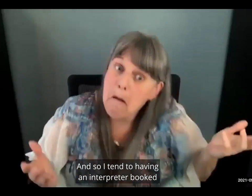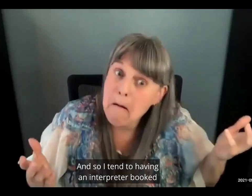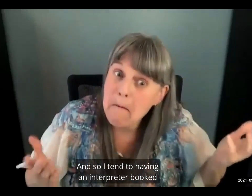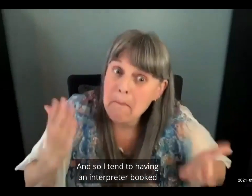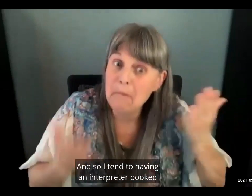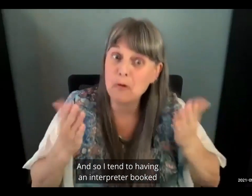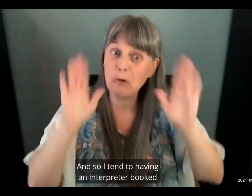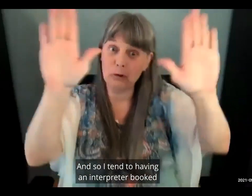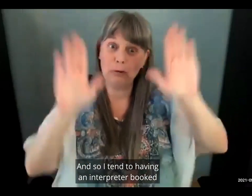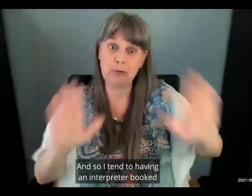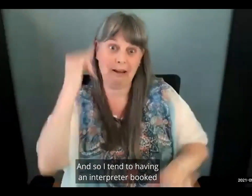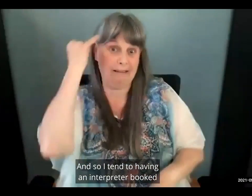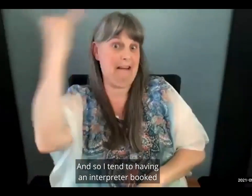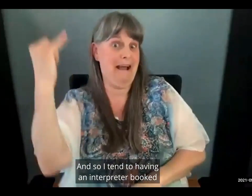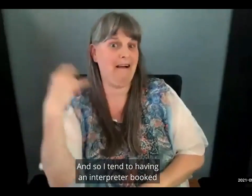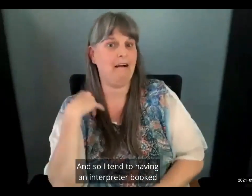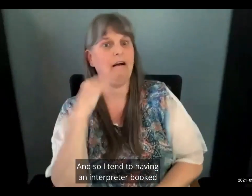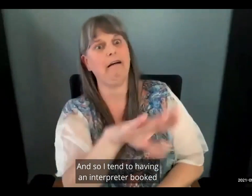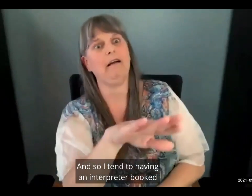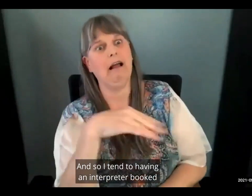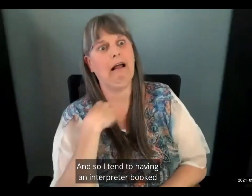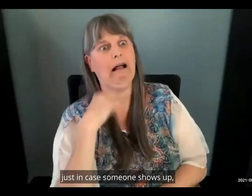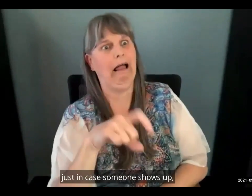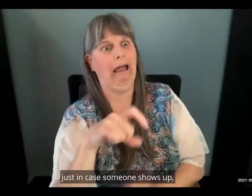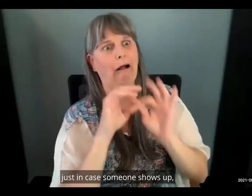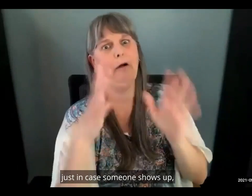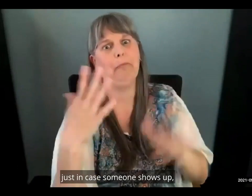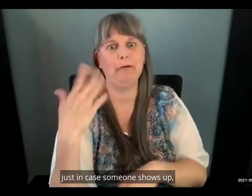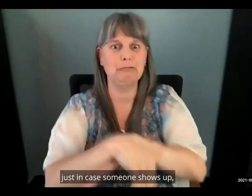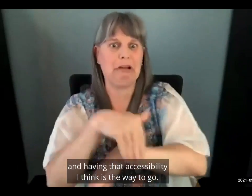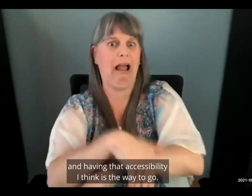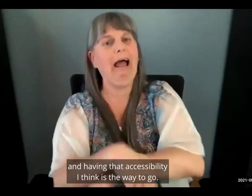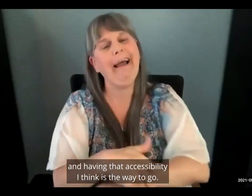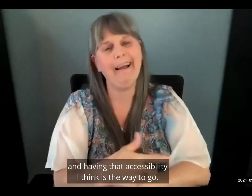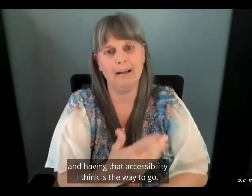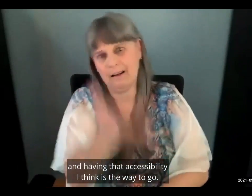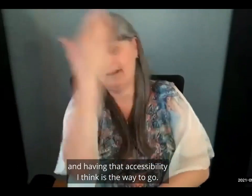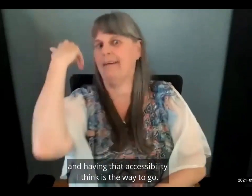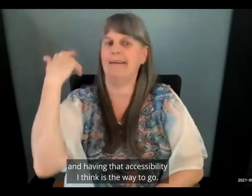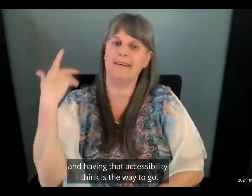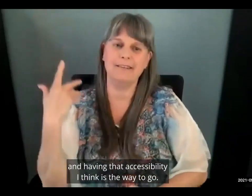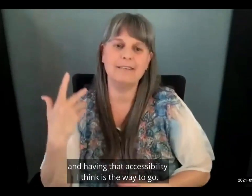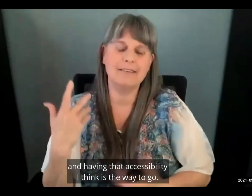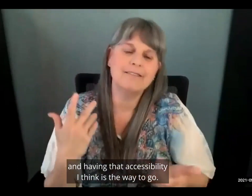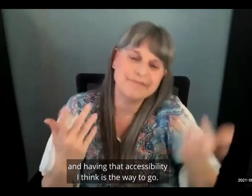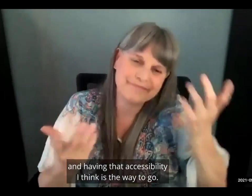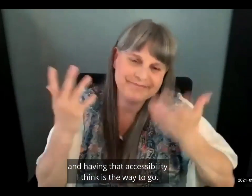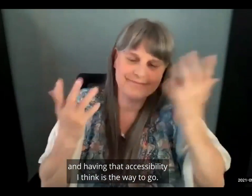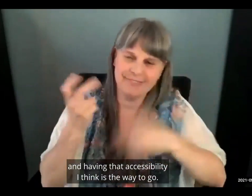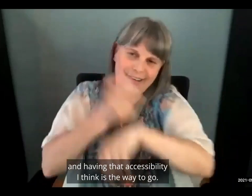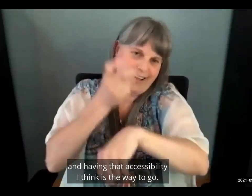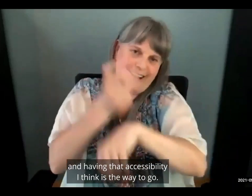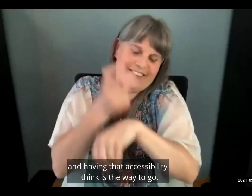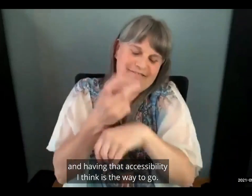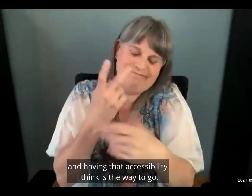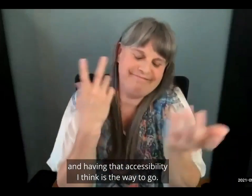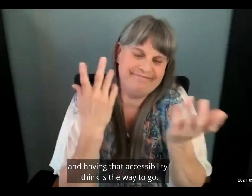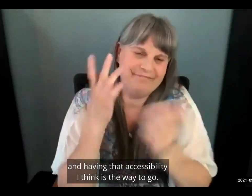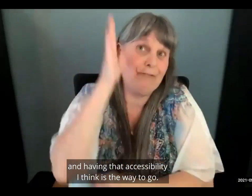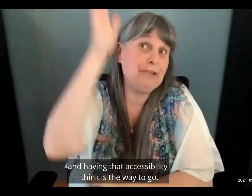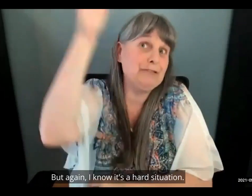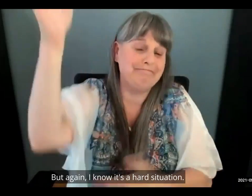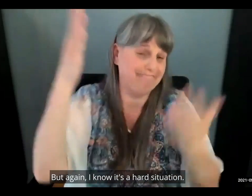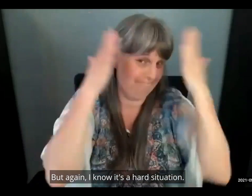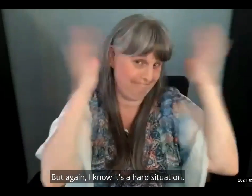tend to, you know, having an interpreter booked just in case someone shows up and having that accessibility, I think is the way to